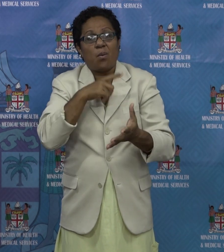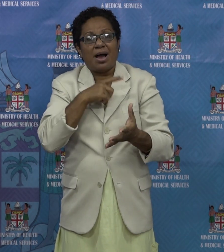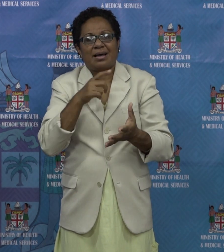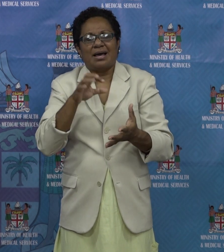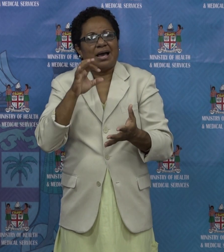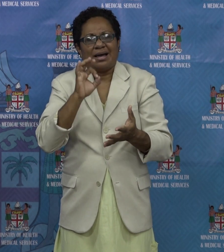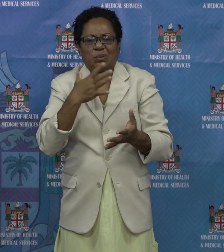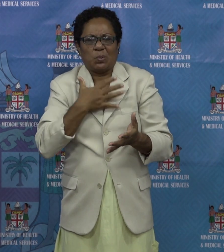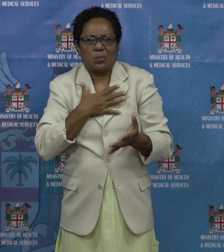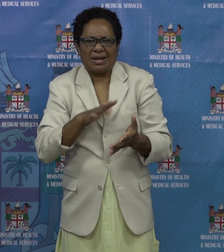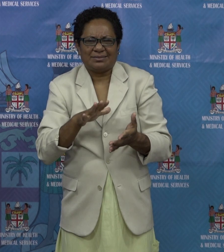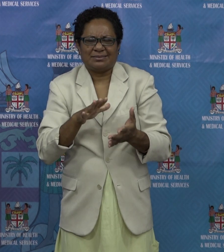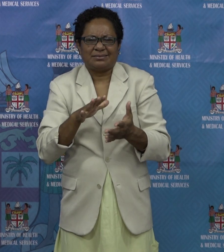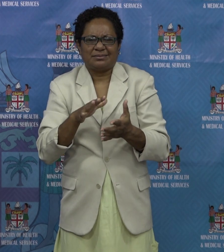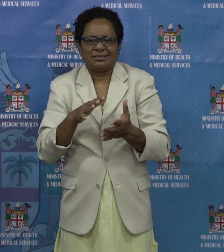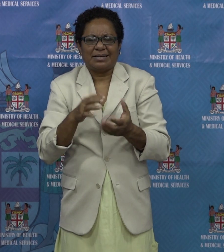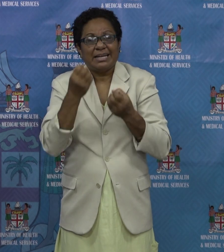negative permutations around the family.